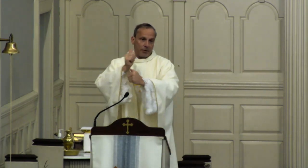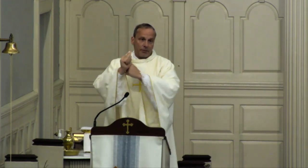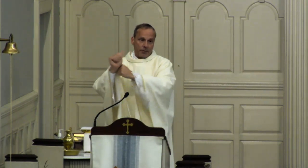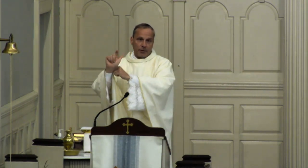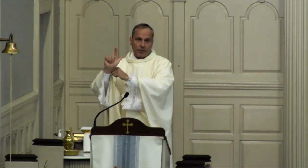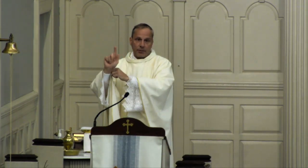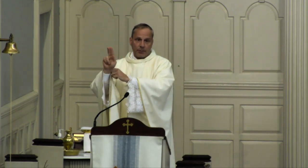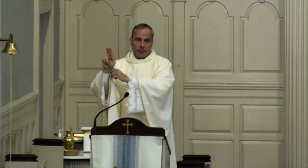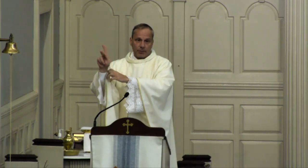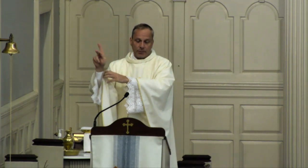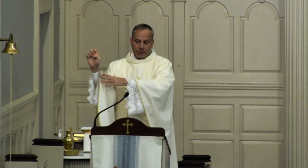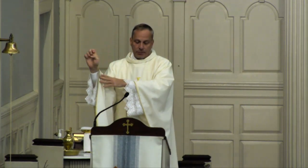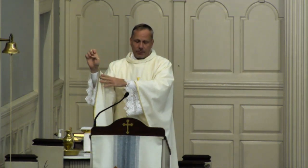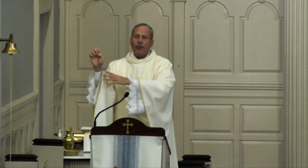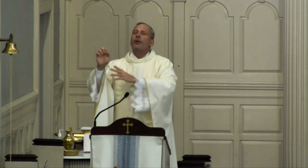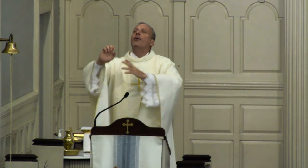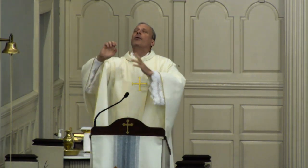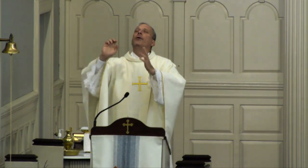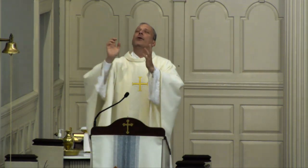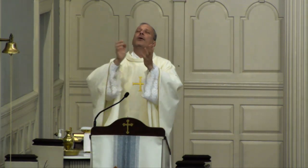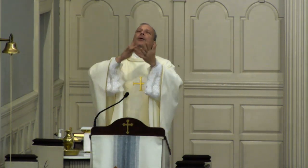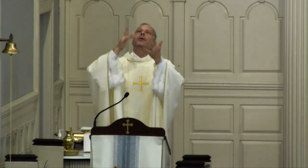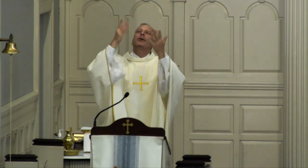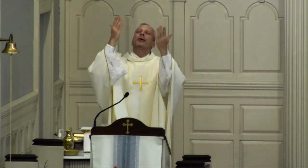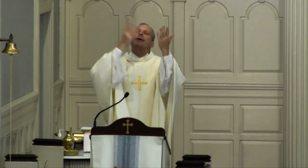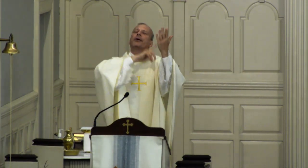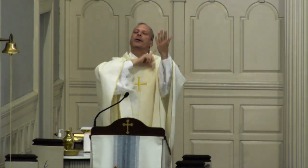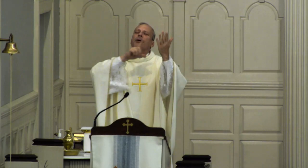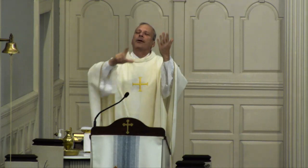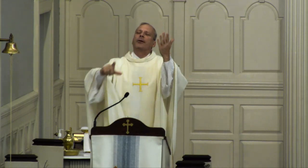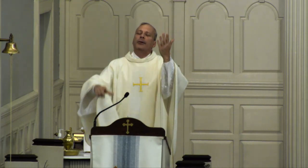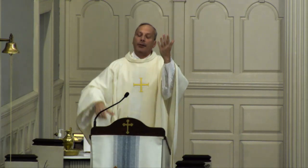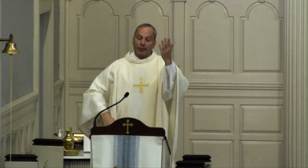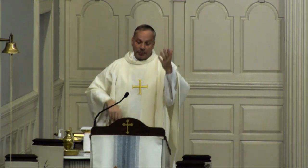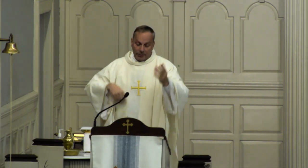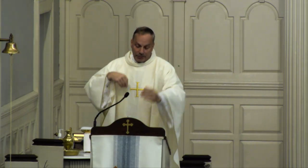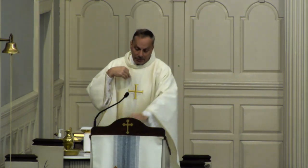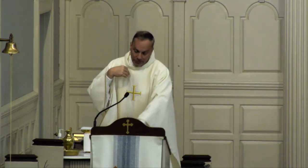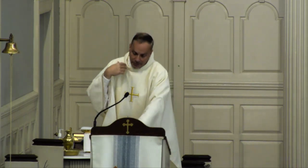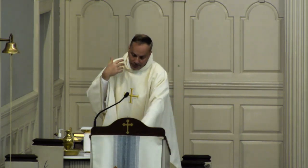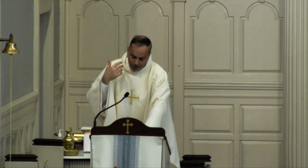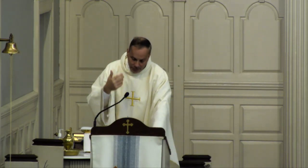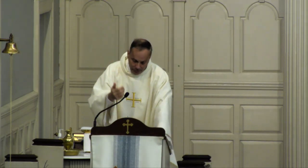A reading from the Holy Gospel according to Luke. Glory to you, O Lord.